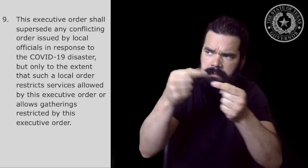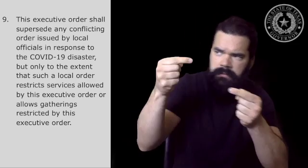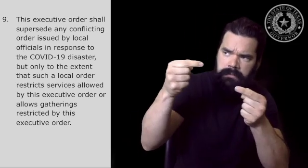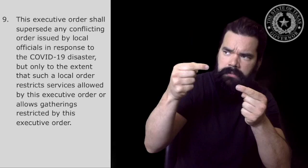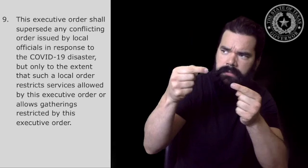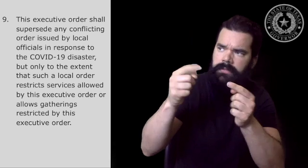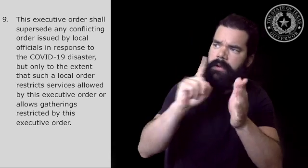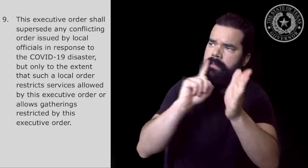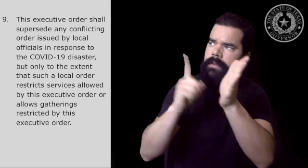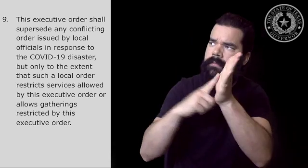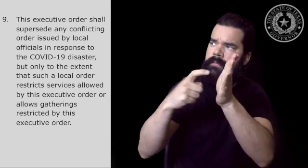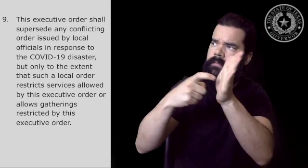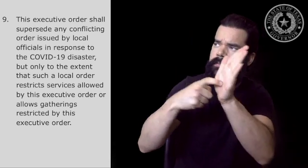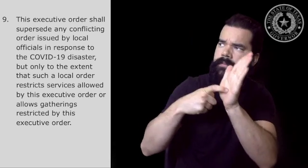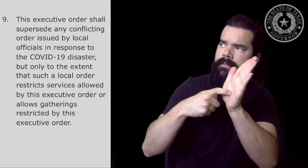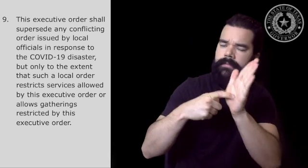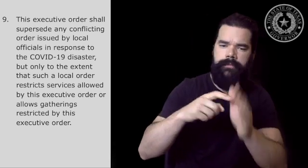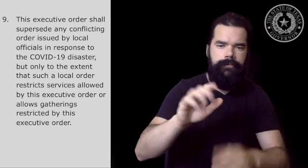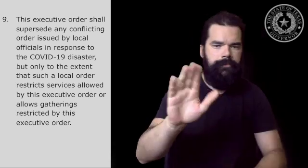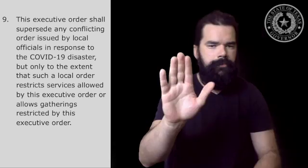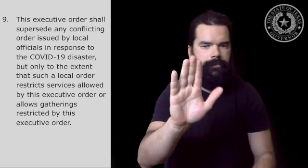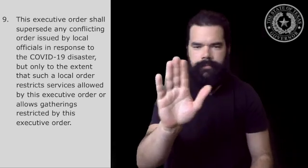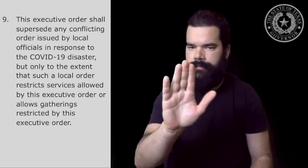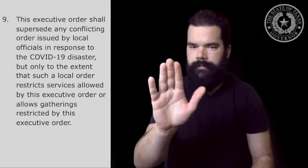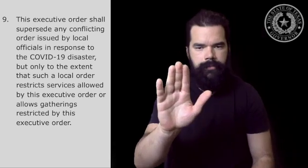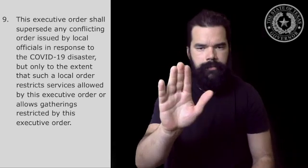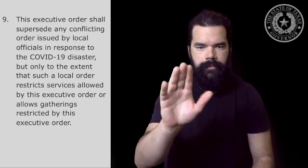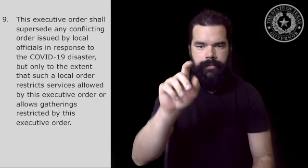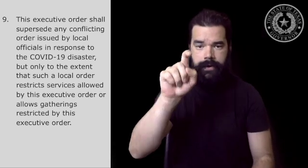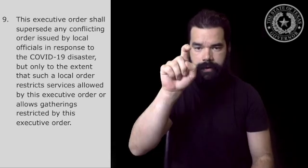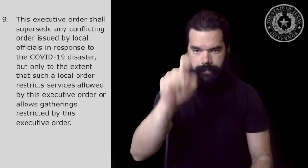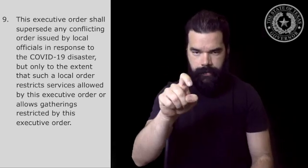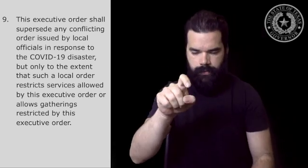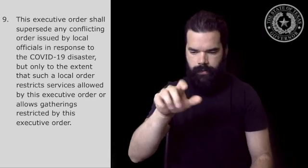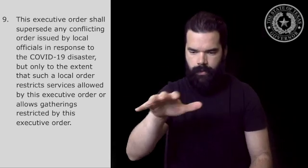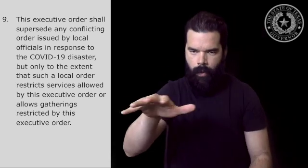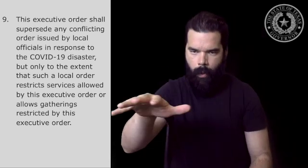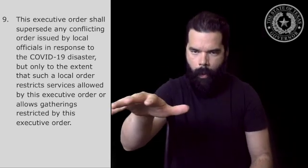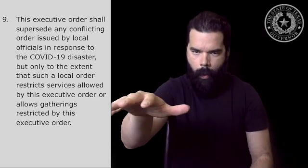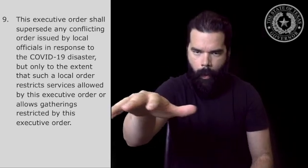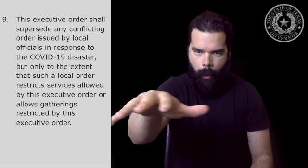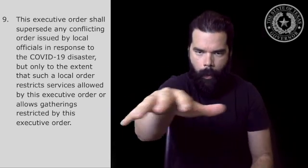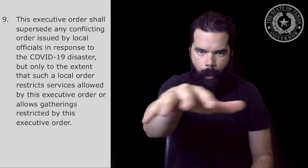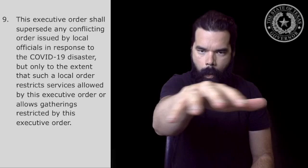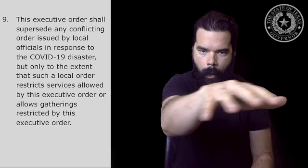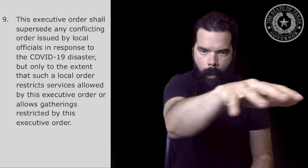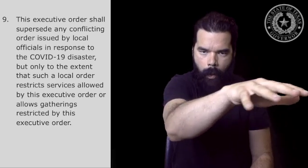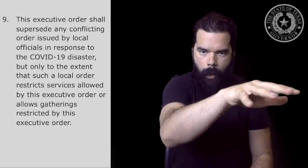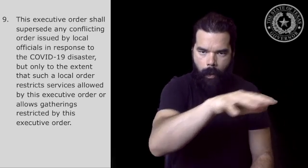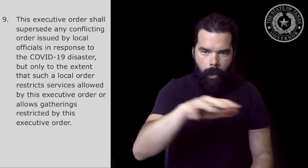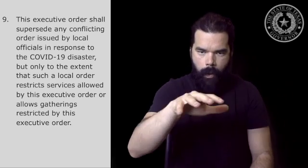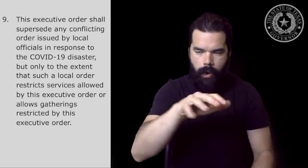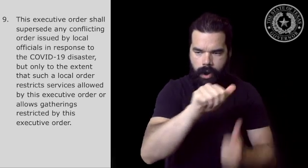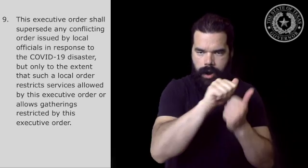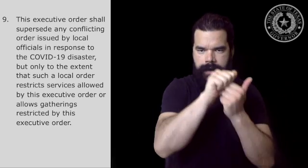by this executive order or allows gatherings restricted by this executive order.